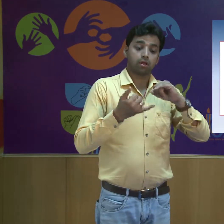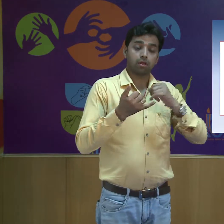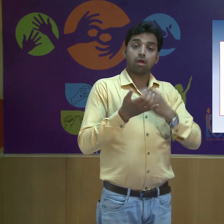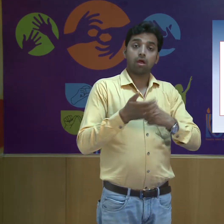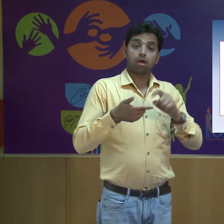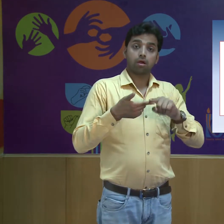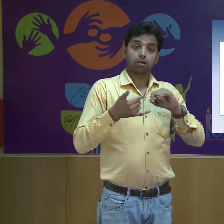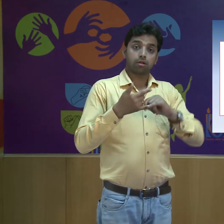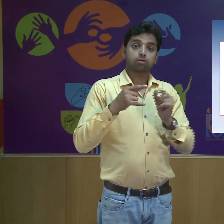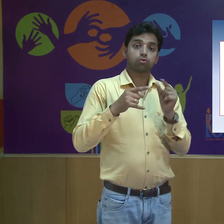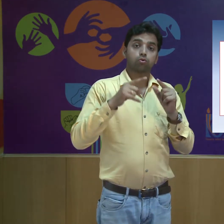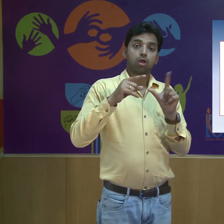many new castes were born